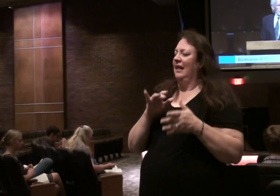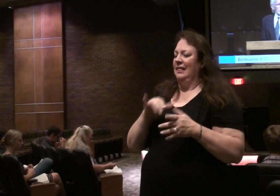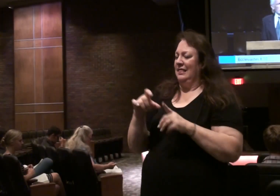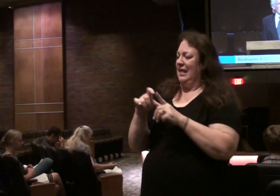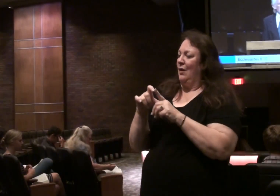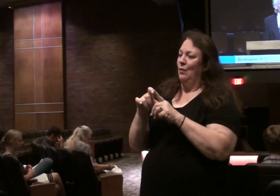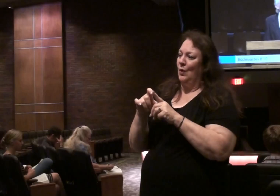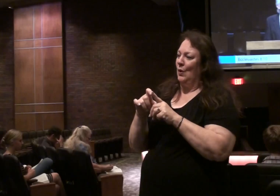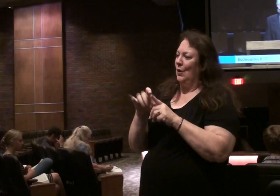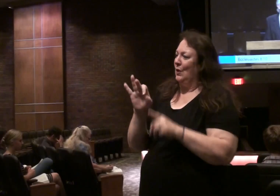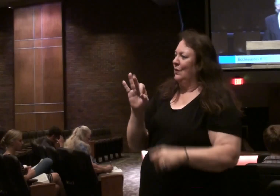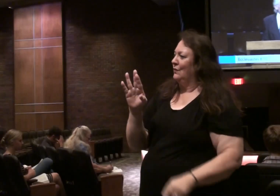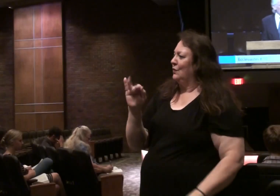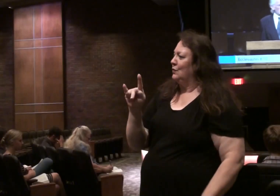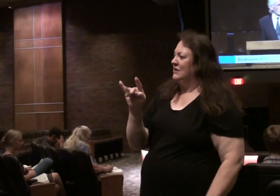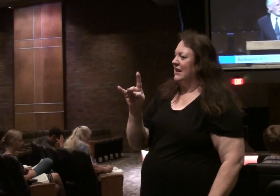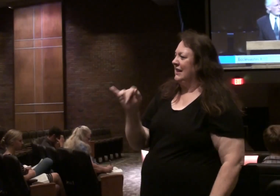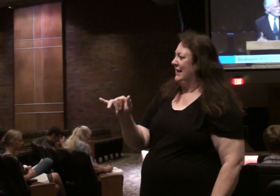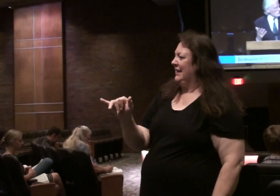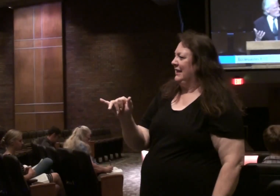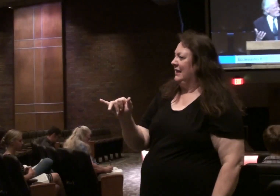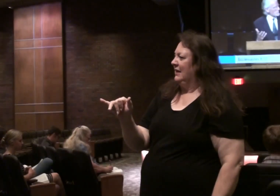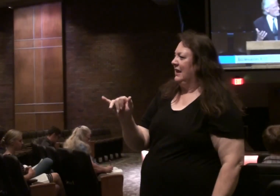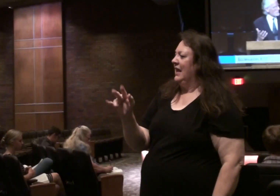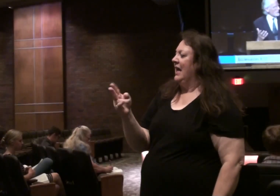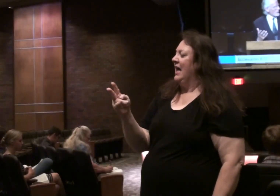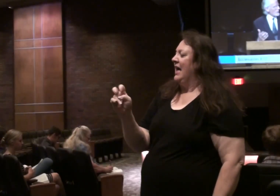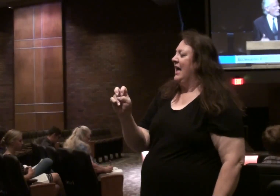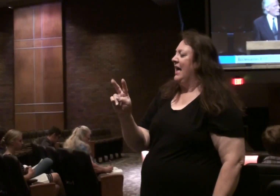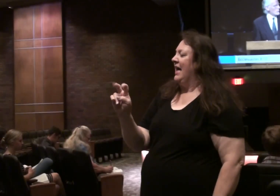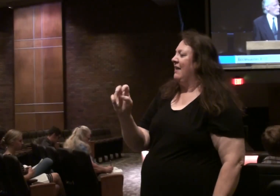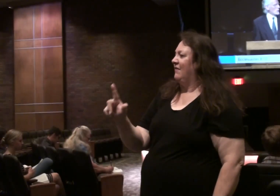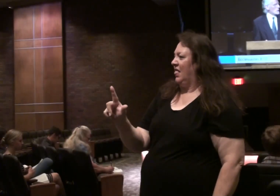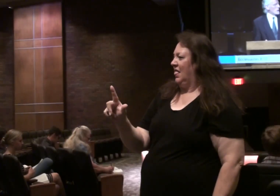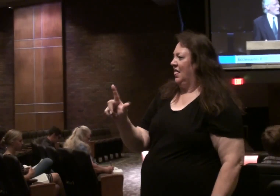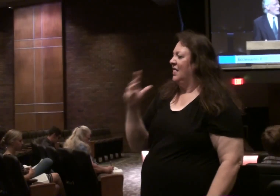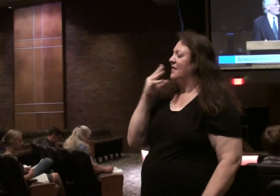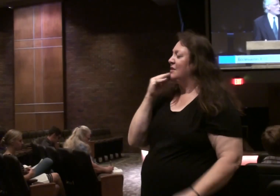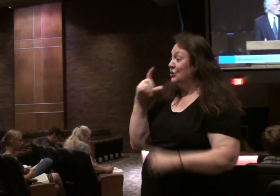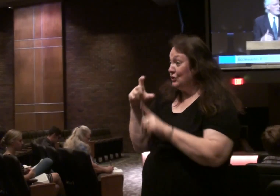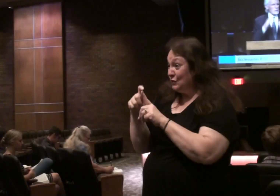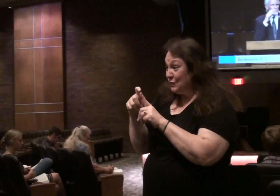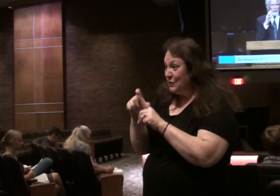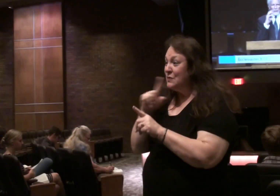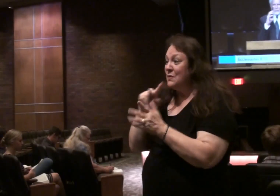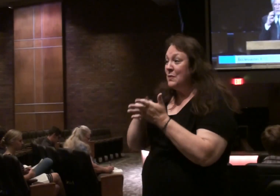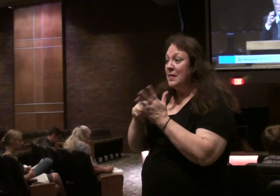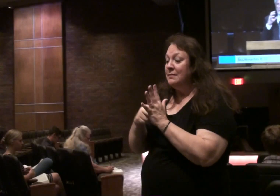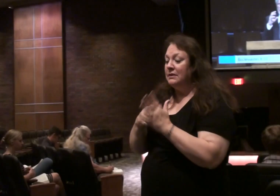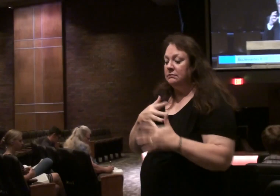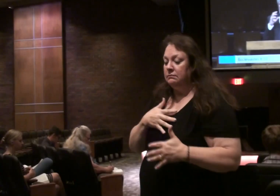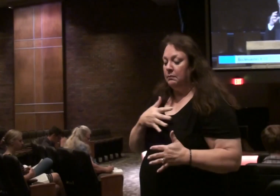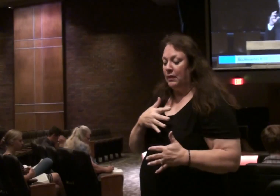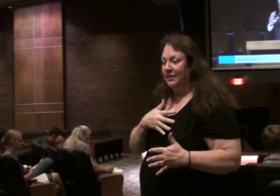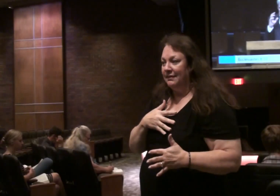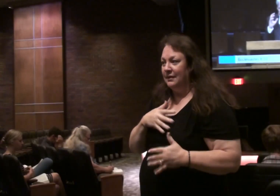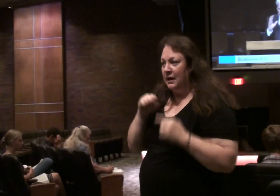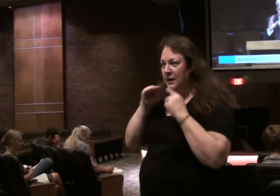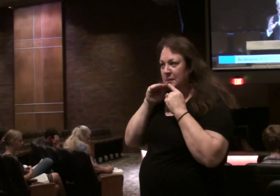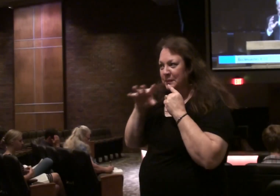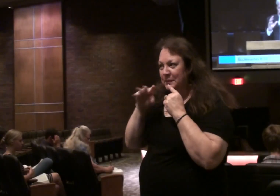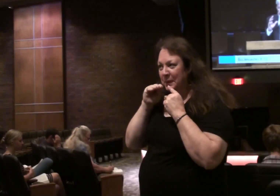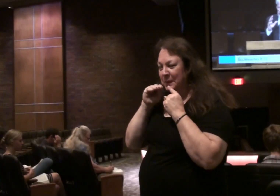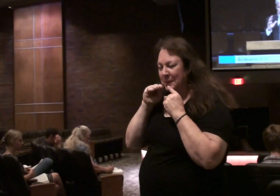that word translated futility, hevel, the Hebrew word, really means a breath. And what he's